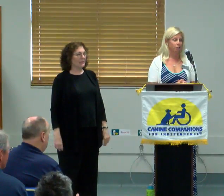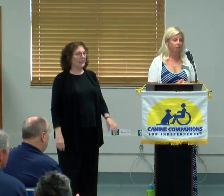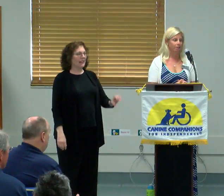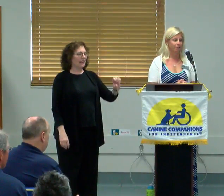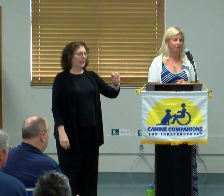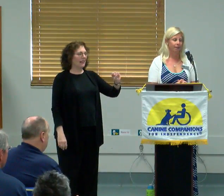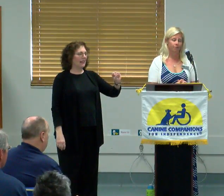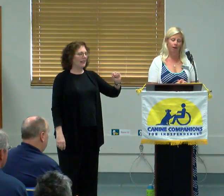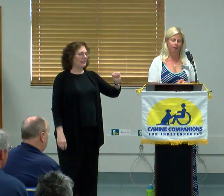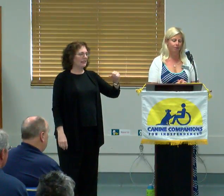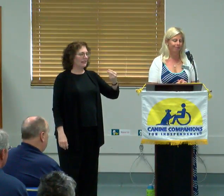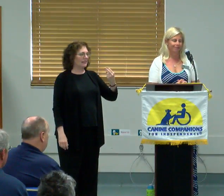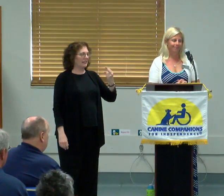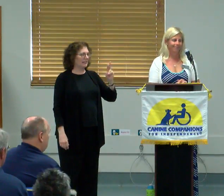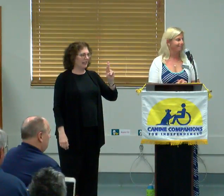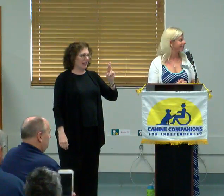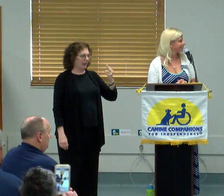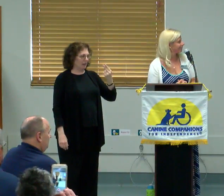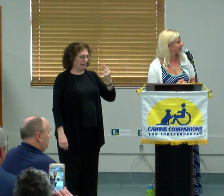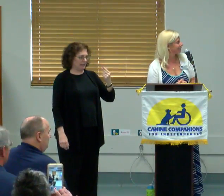Sarah H., come on.